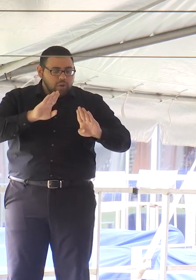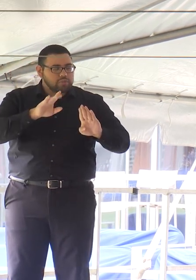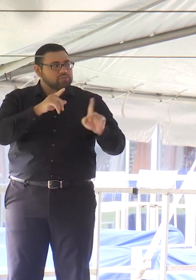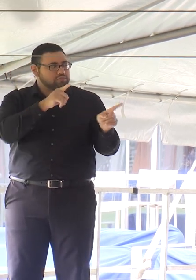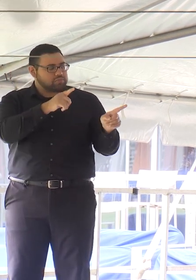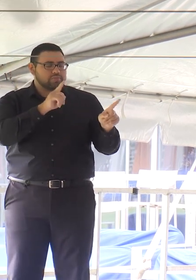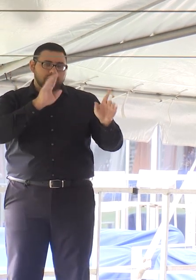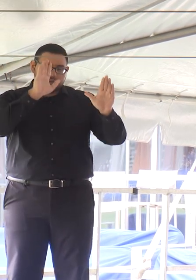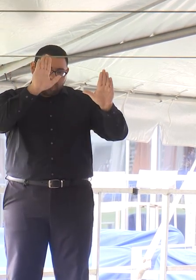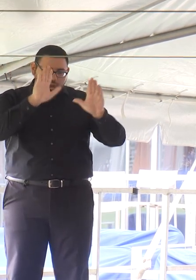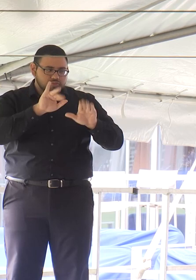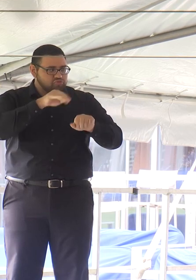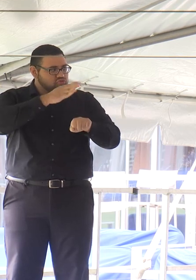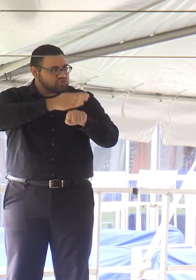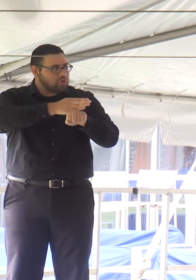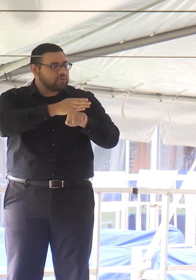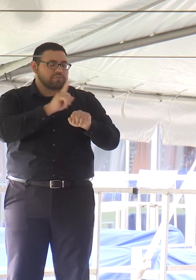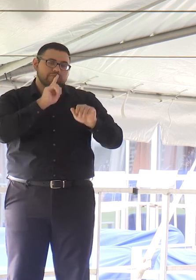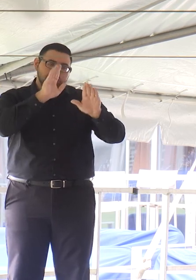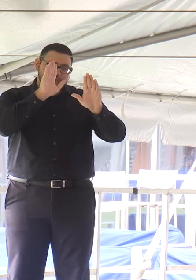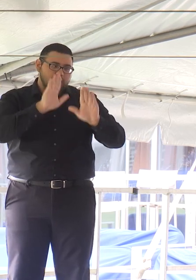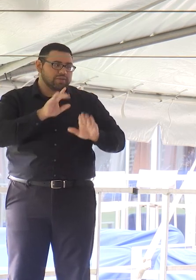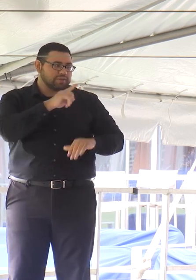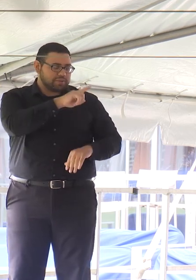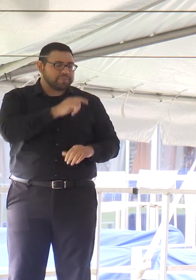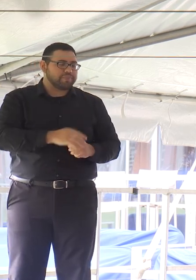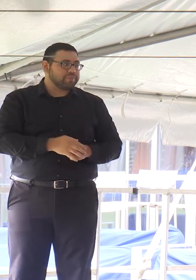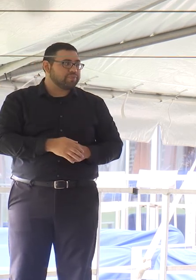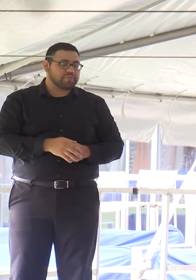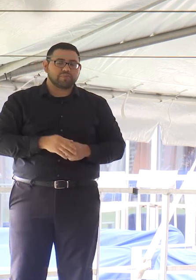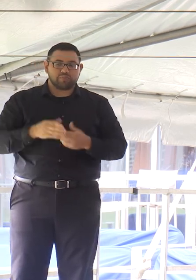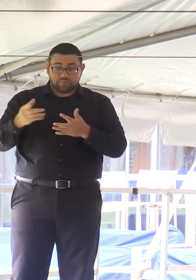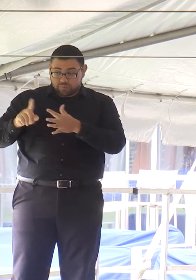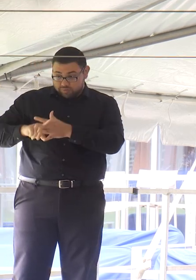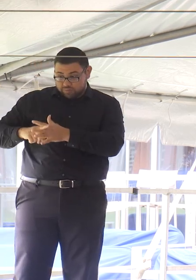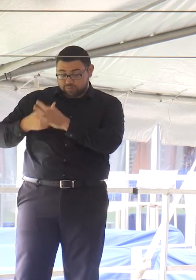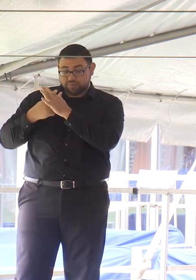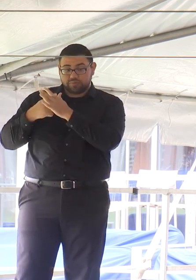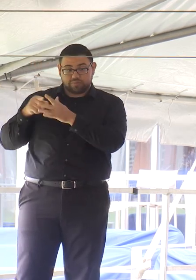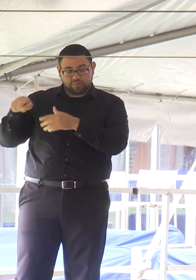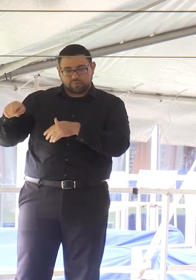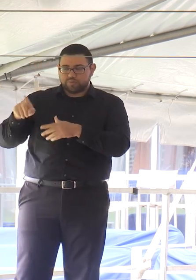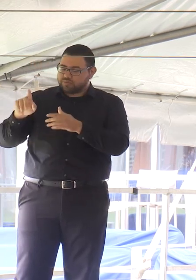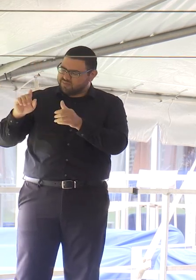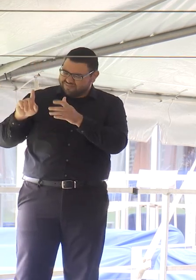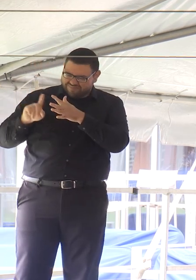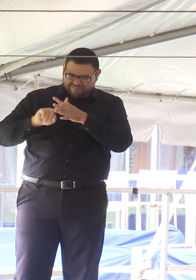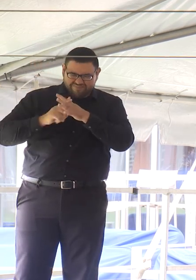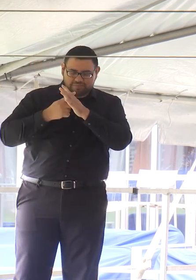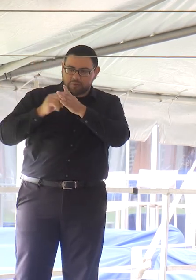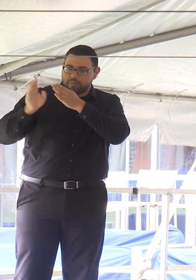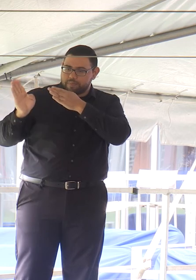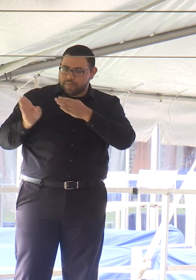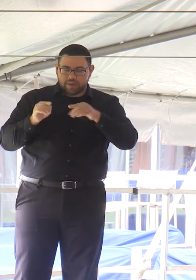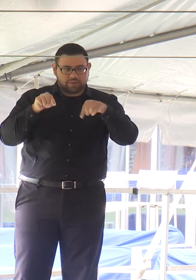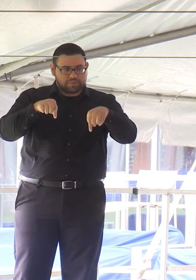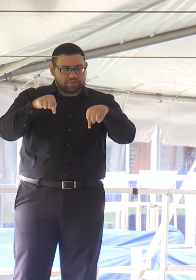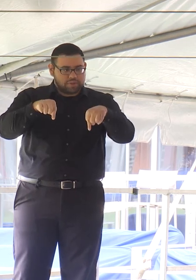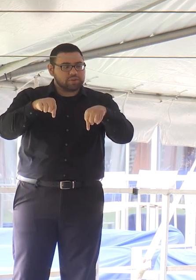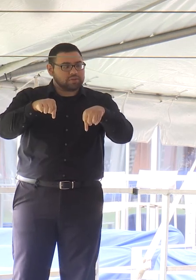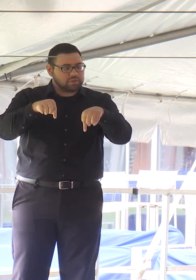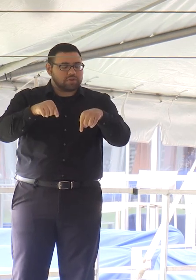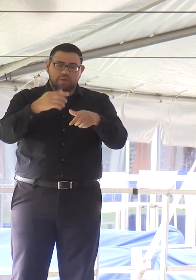done a remarkable job putting all this together. You're amazing. You were at the beginning, very beginning of the planning of this.